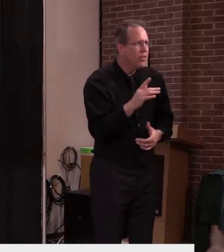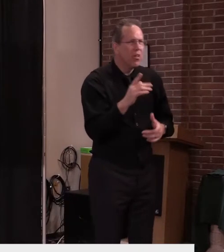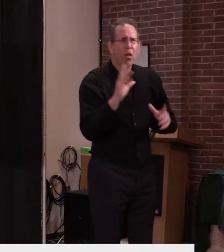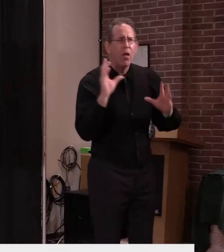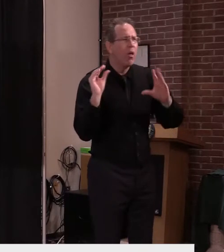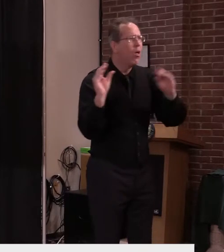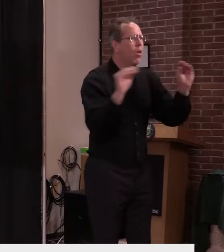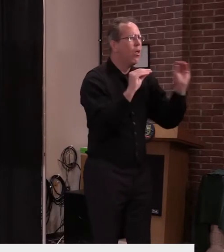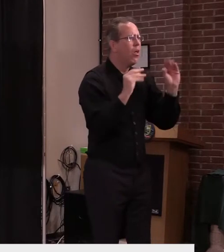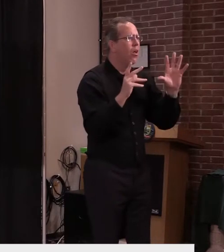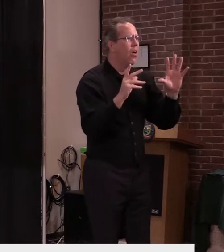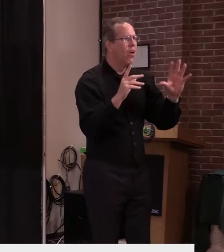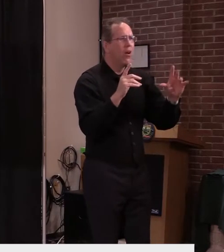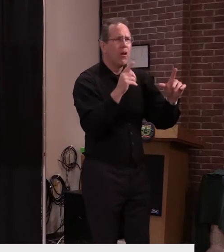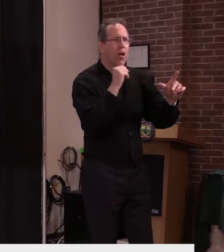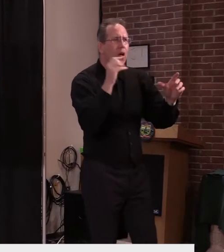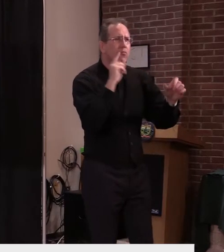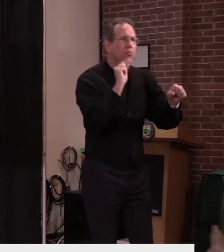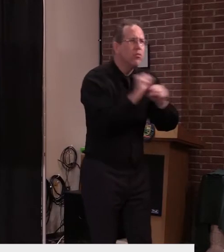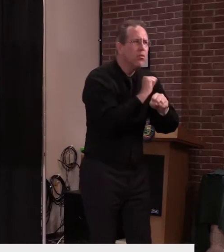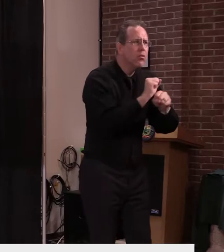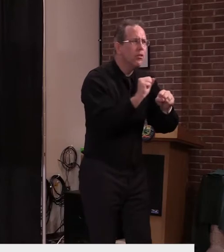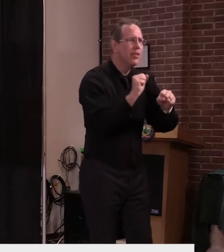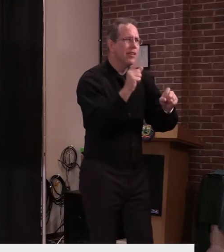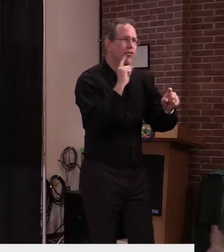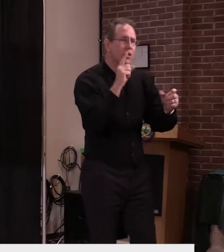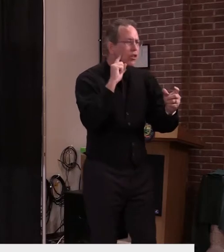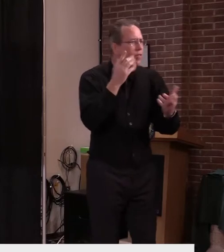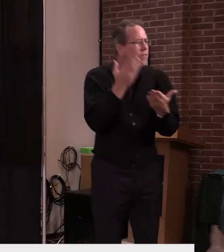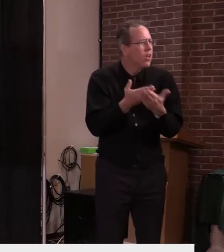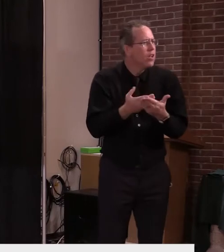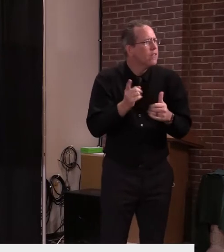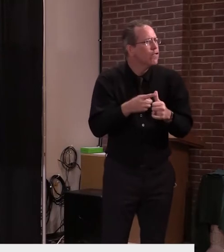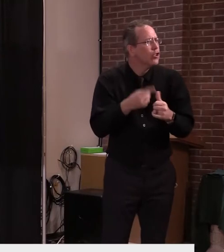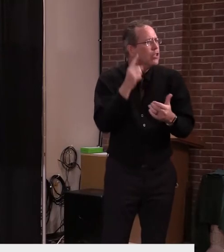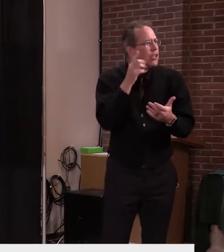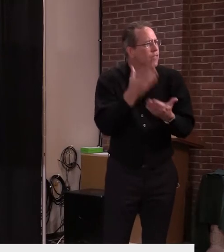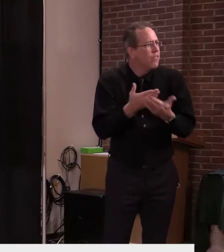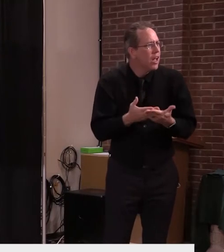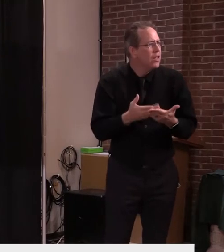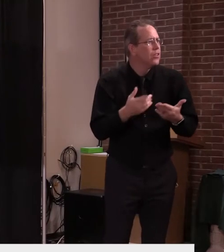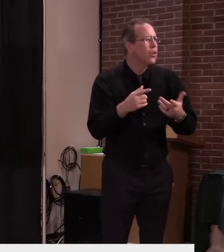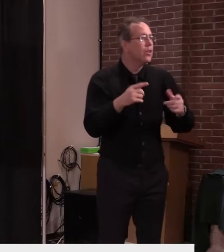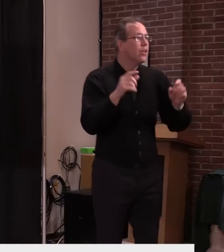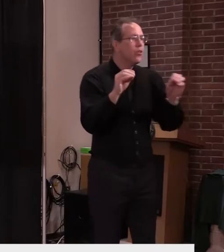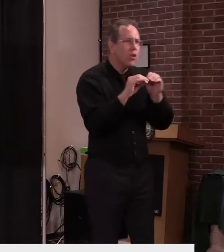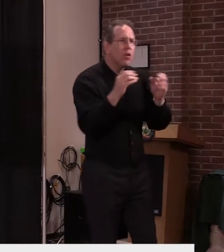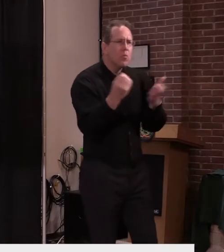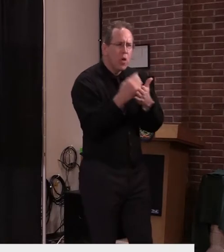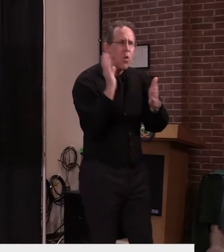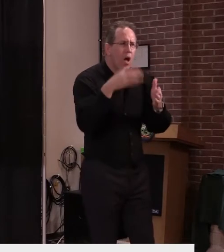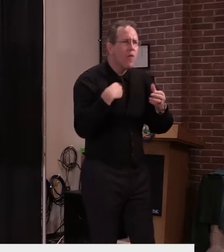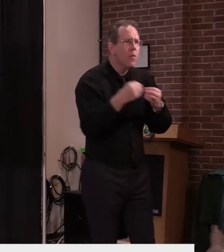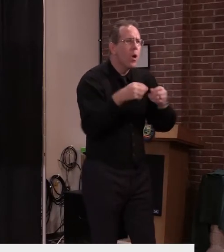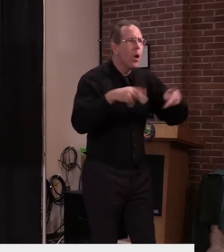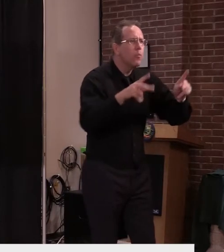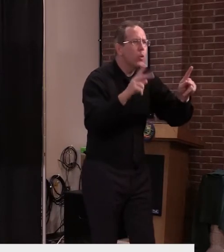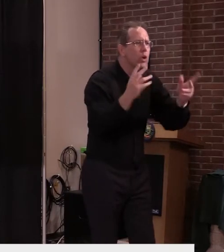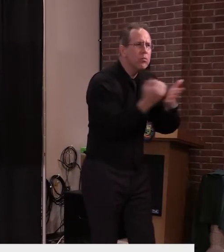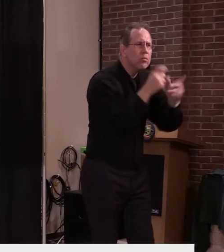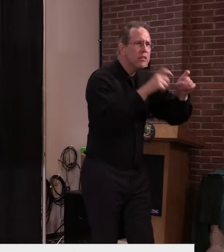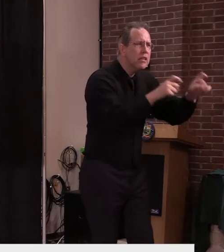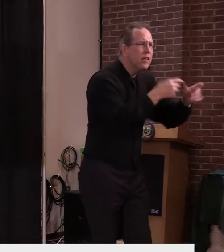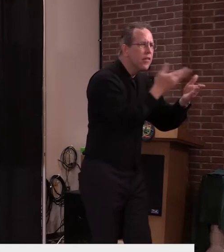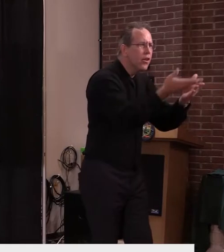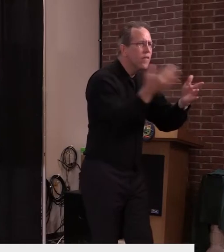Again, the change will increase access to testing and increase notifications. As Dr. Levine